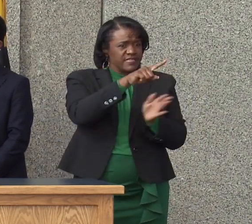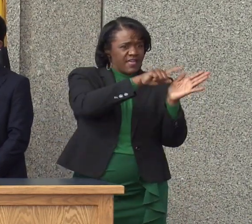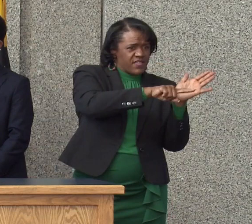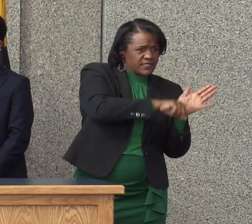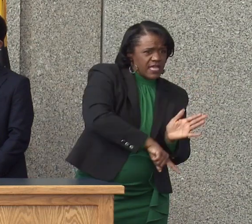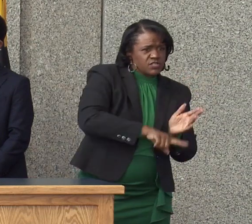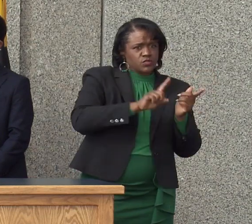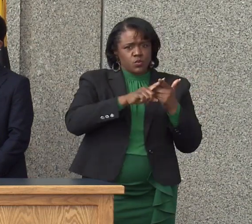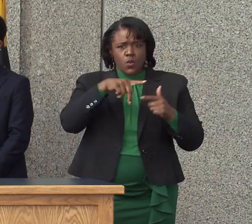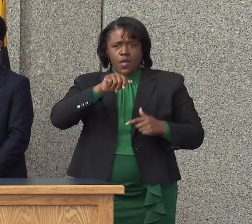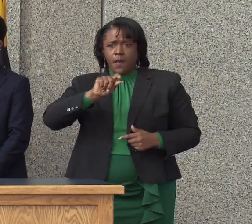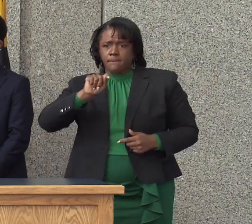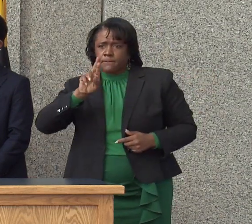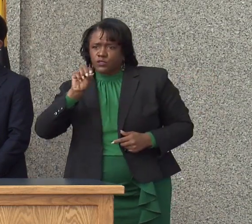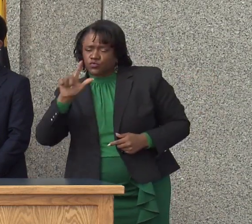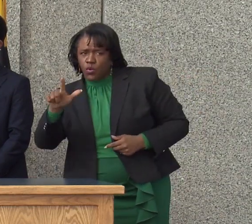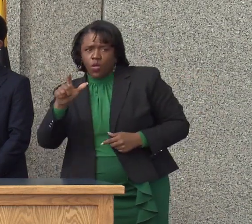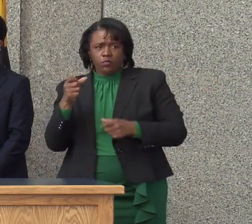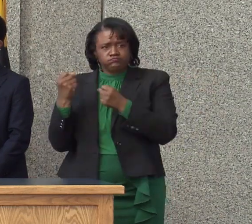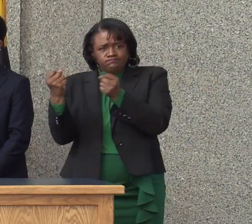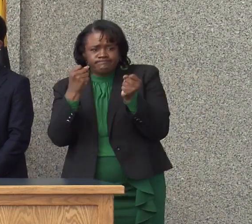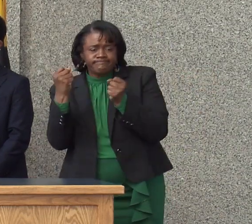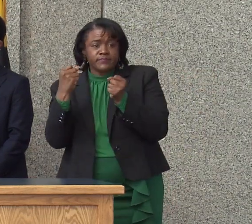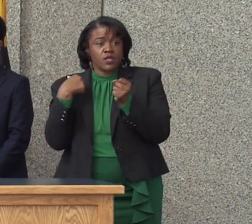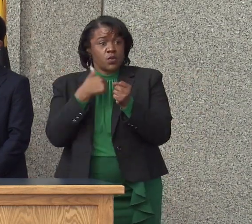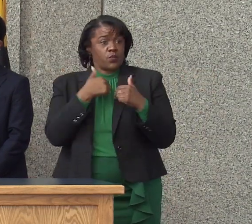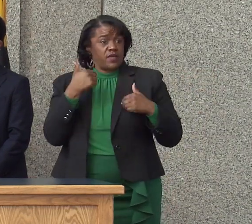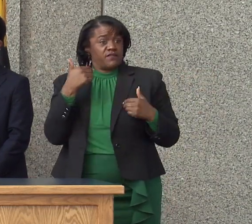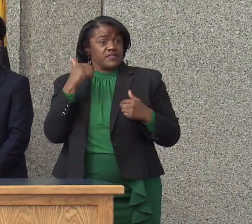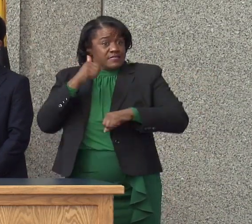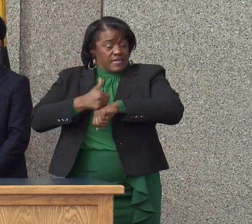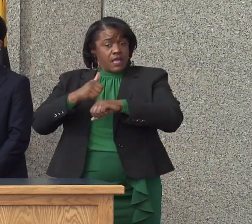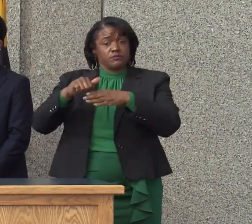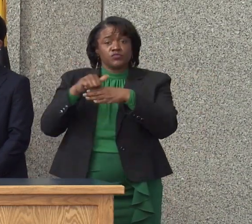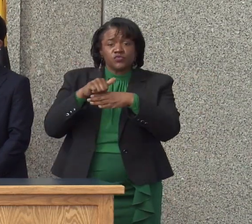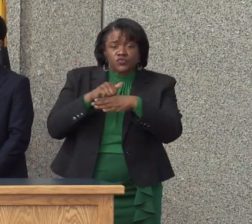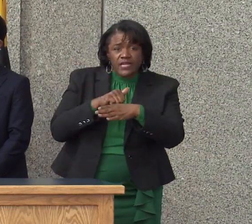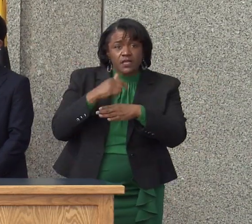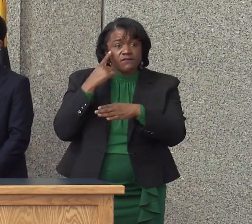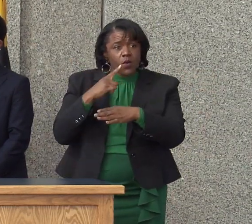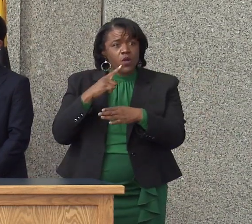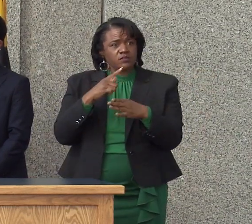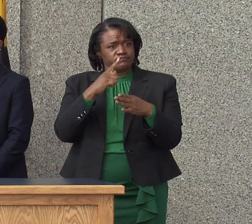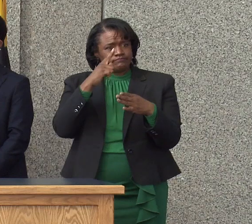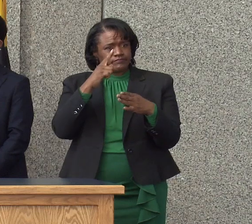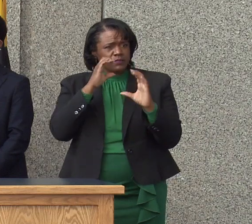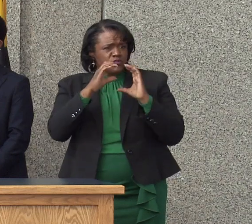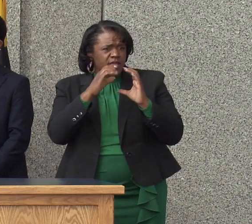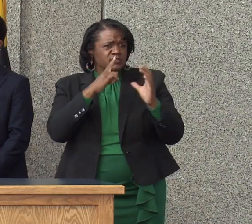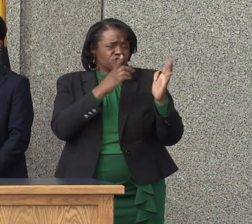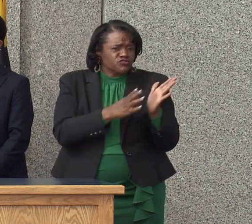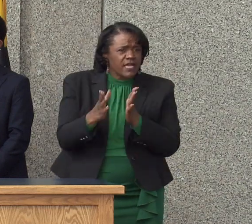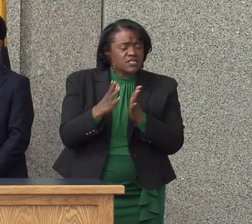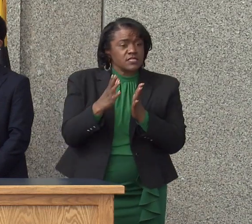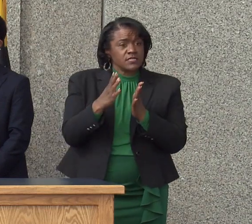patrol. Internally, we have set up training sessions and are developing communications strategies to best maximize the use of this new